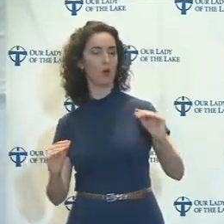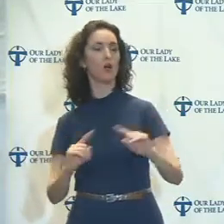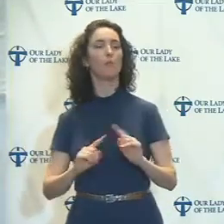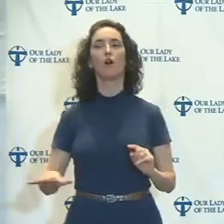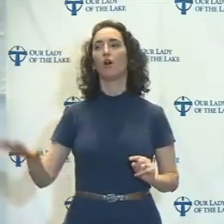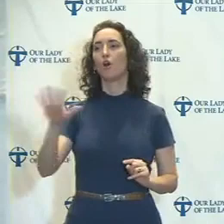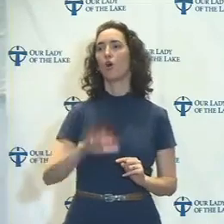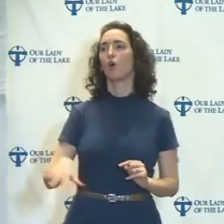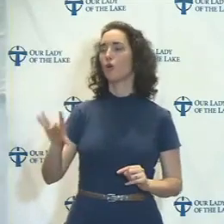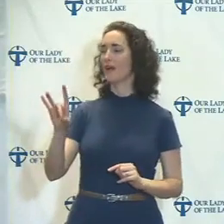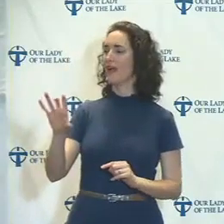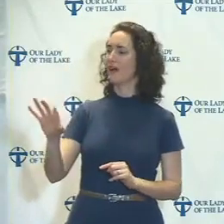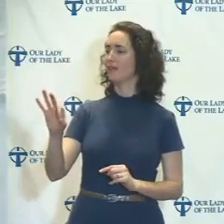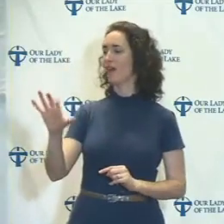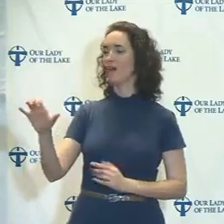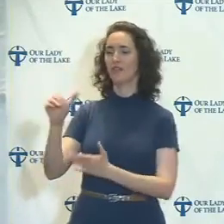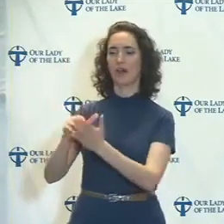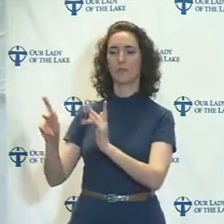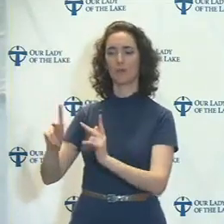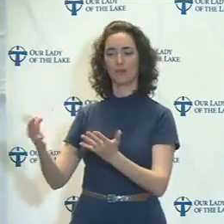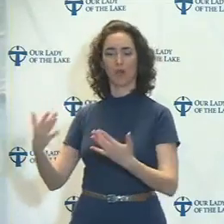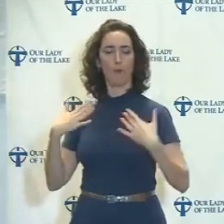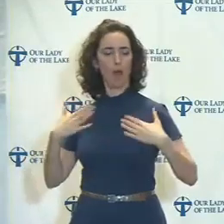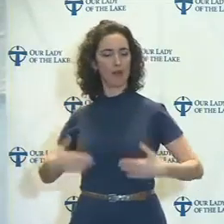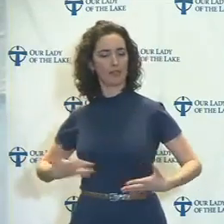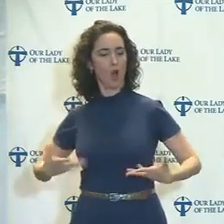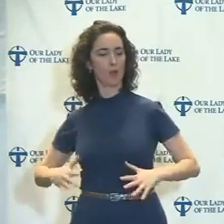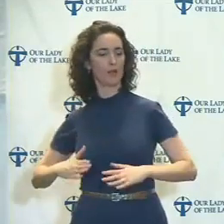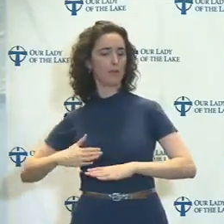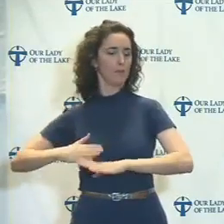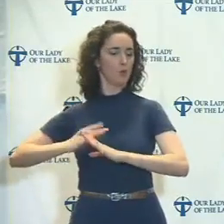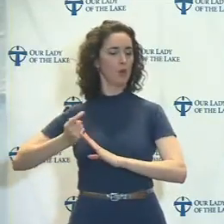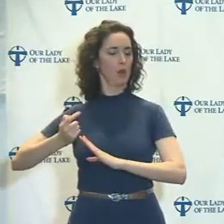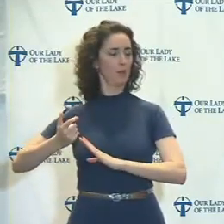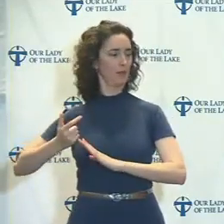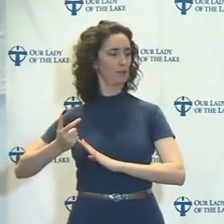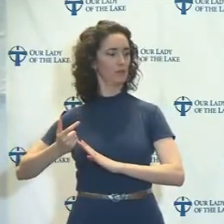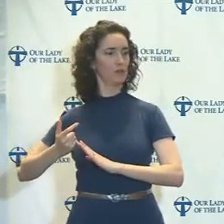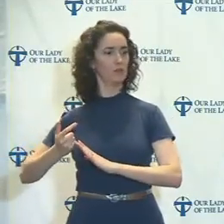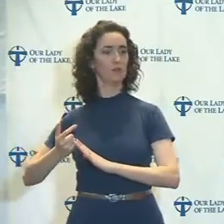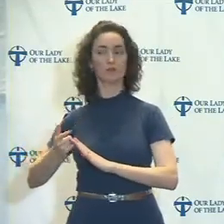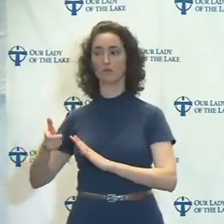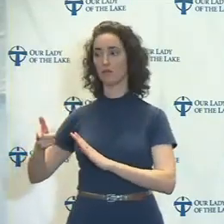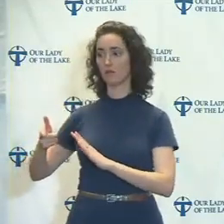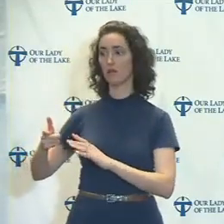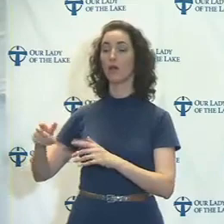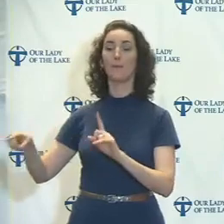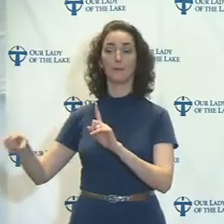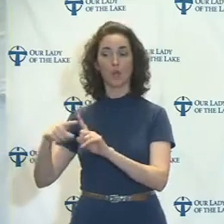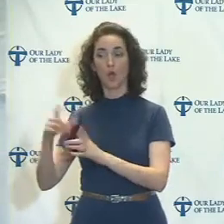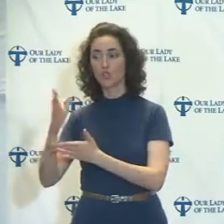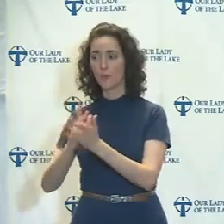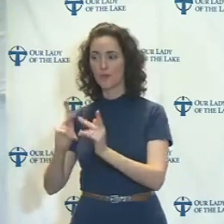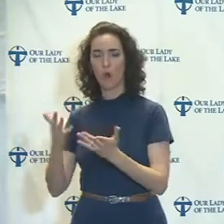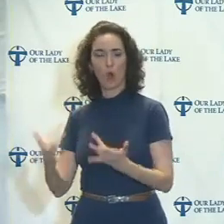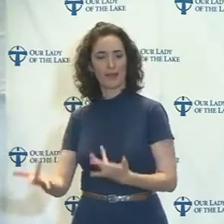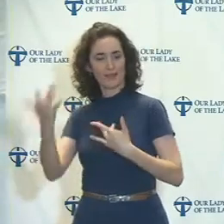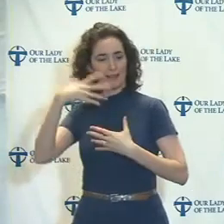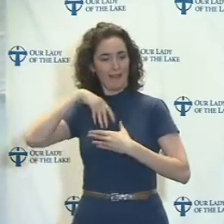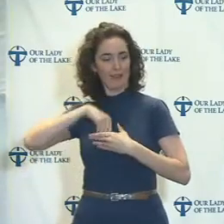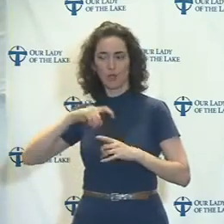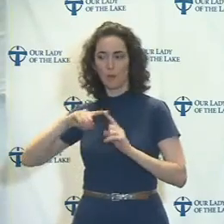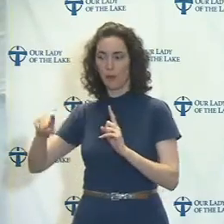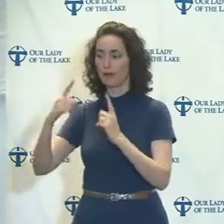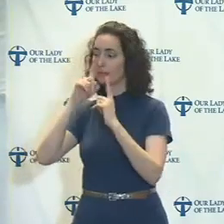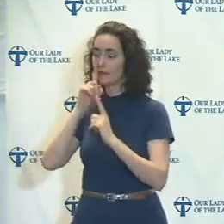800, 900,000 people with some degree of immunity now. So I'm wondering at what point, and that doesn't count people who didn't test positive. At what point